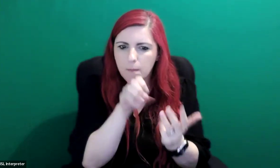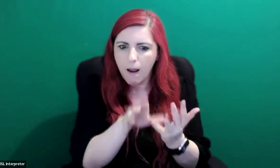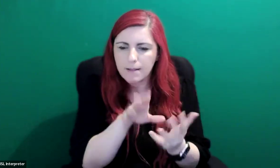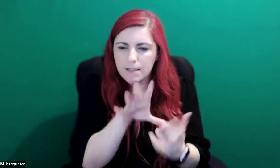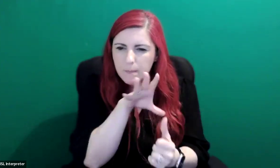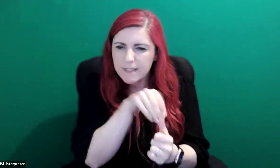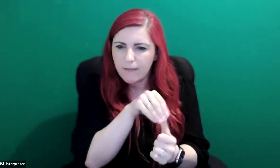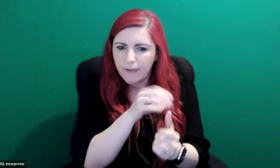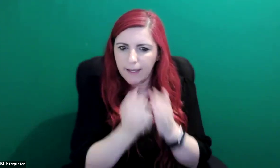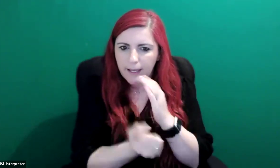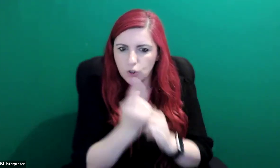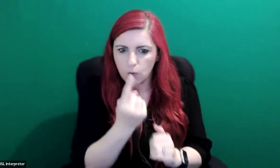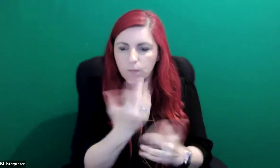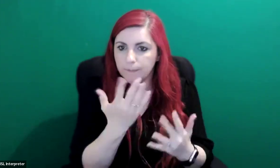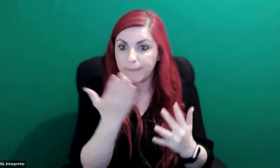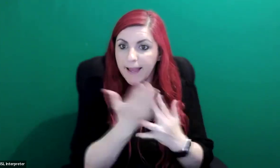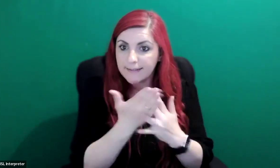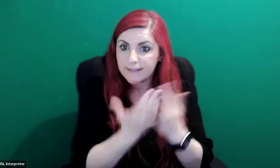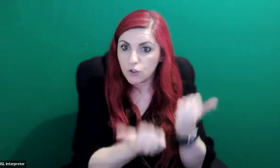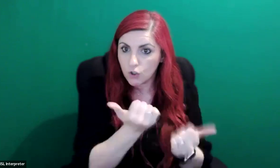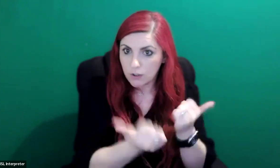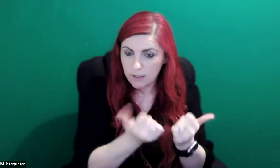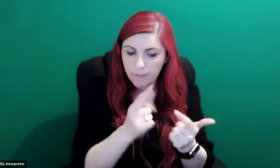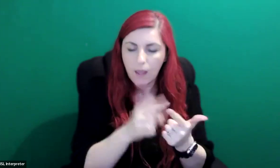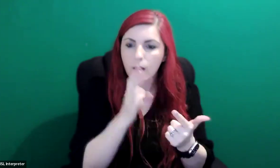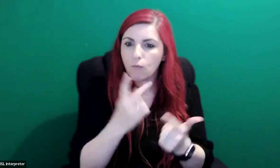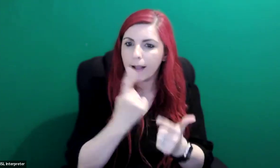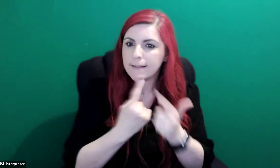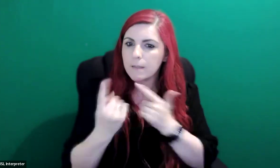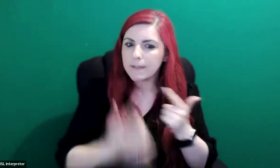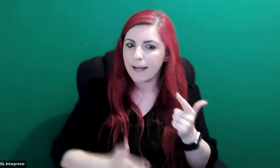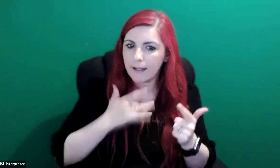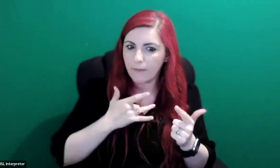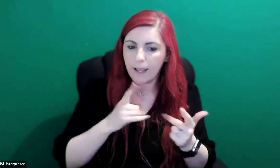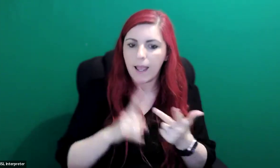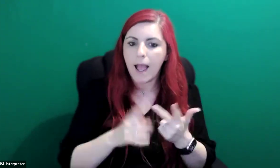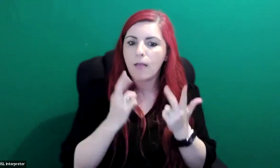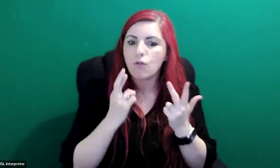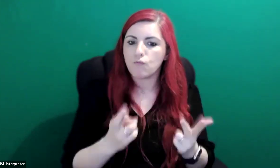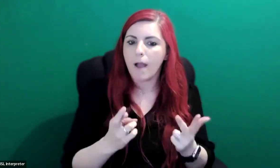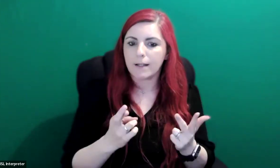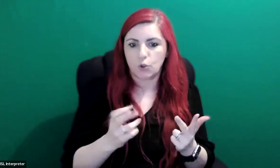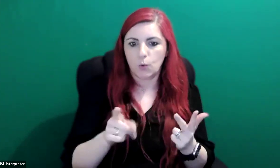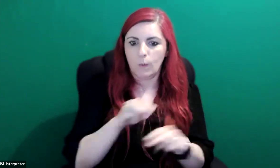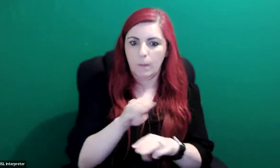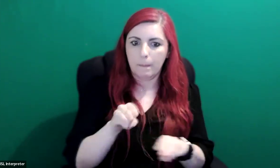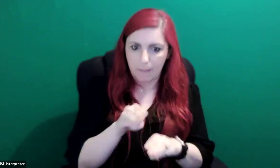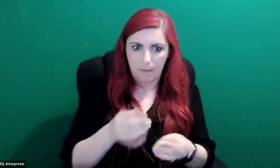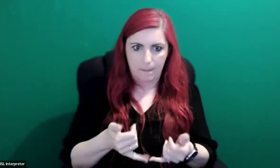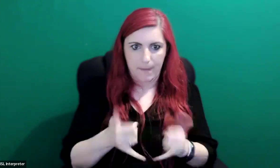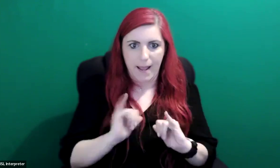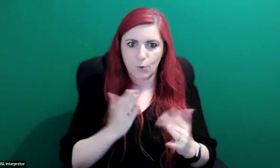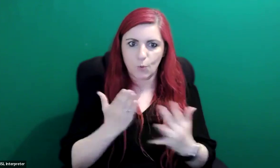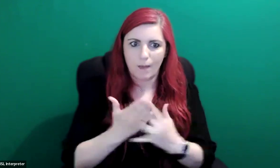are access to justice, the right to independent living, and the rights of people deprived of their liberty. So we intend to spotlight in